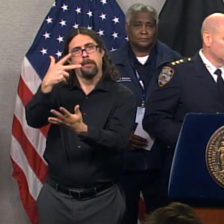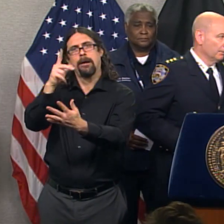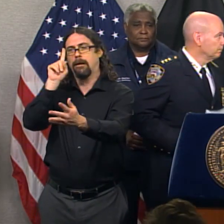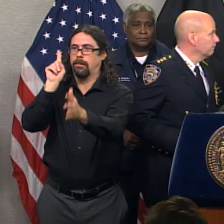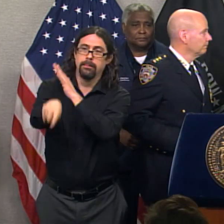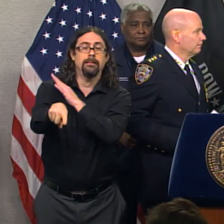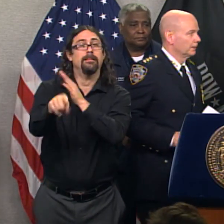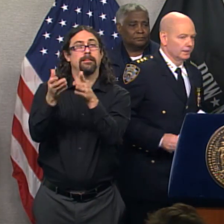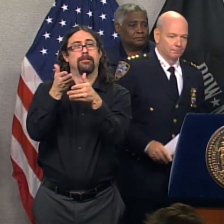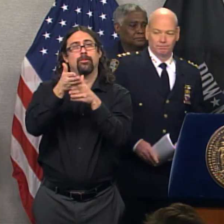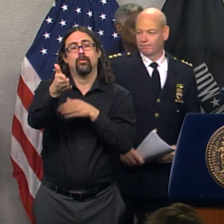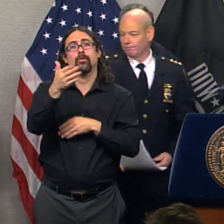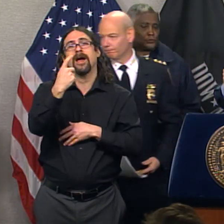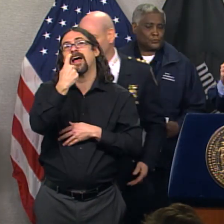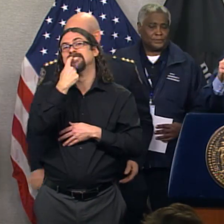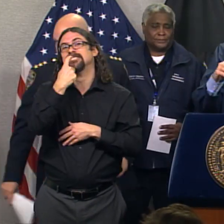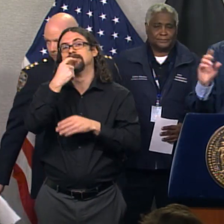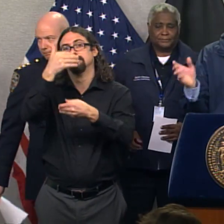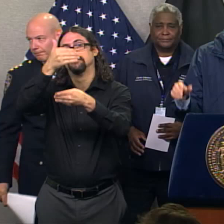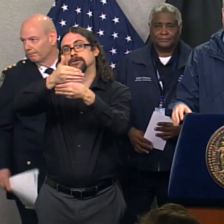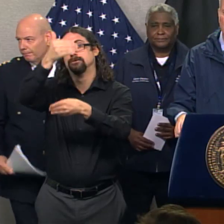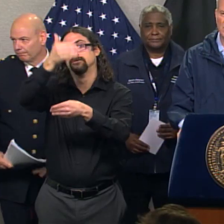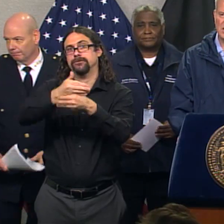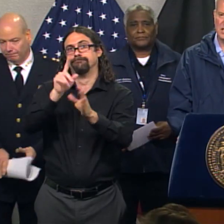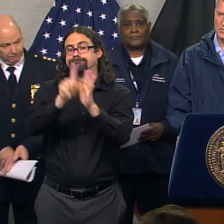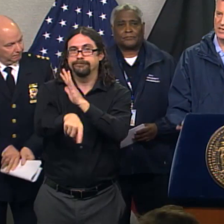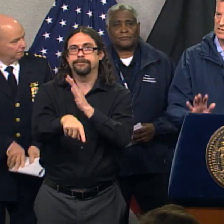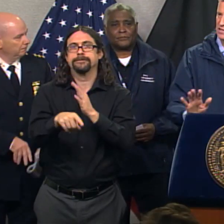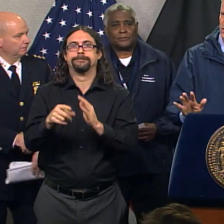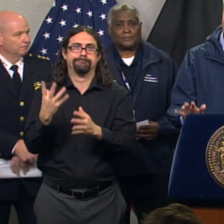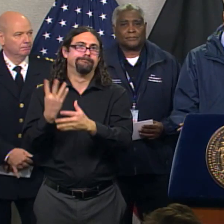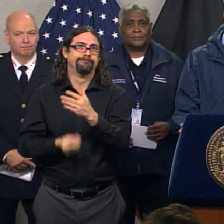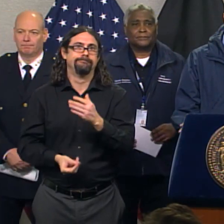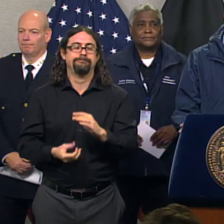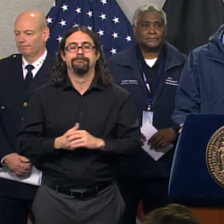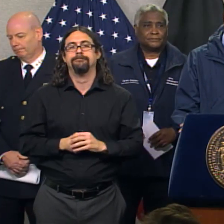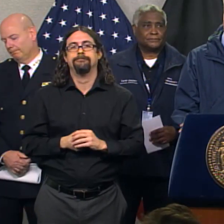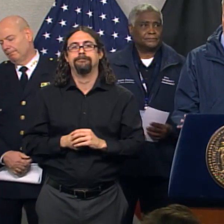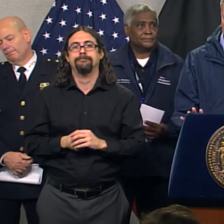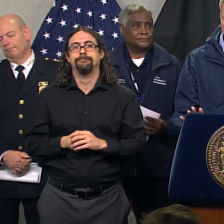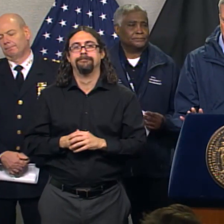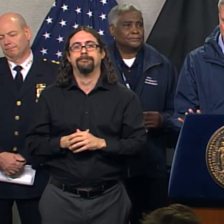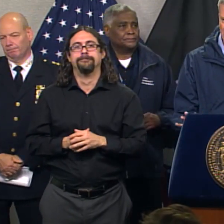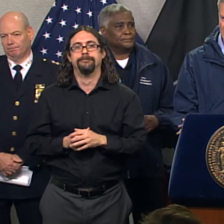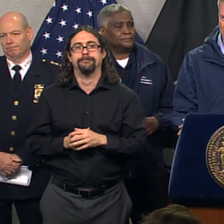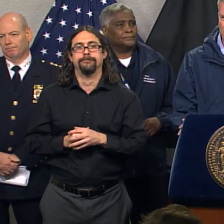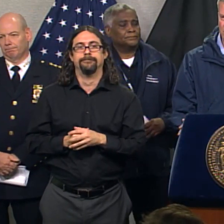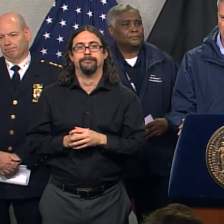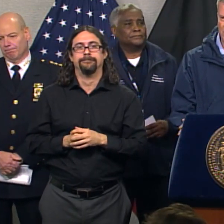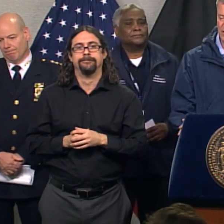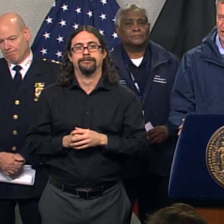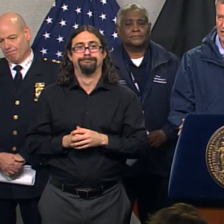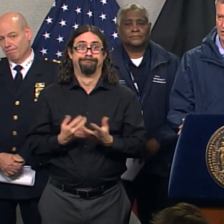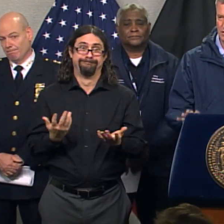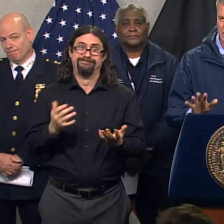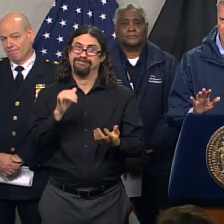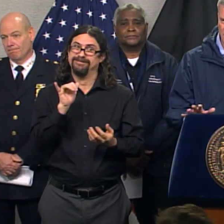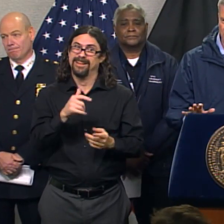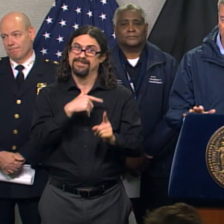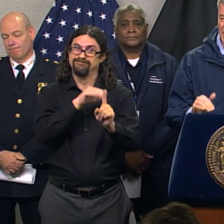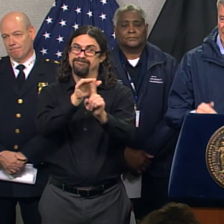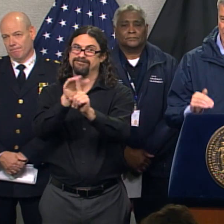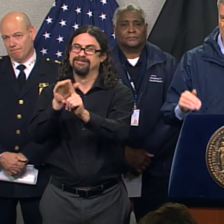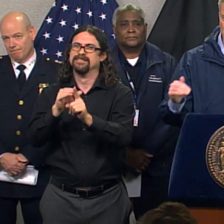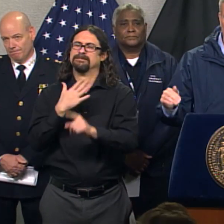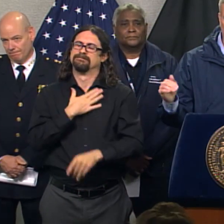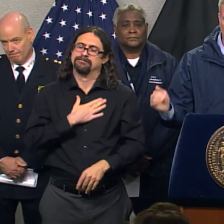no, Later time. Very, very sad situation, and we don't obviously have all the details, but it's another reminder of people, be very careful when you're shoveling, and if